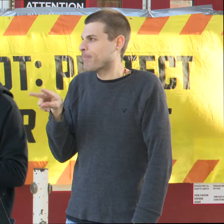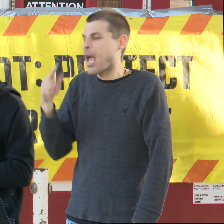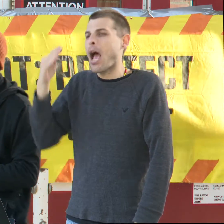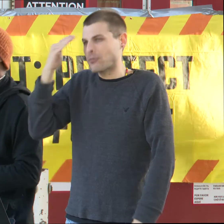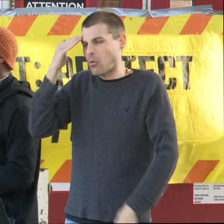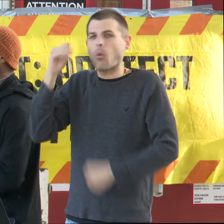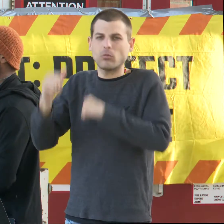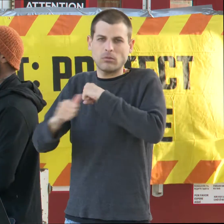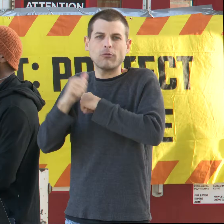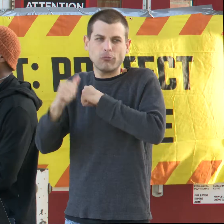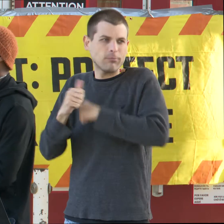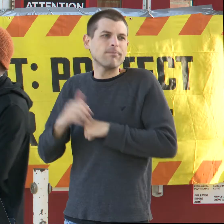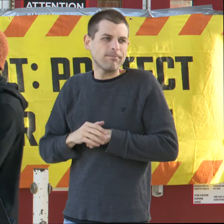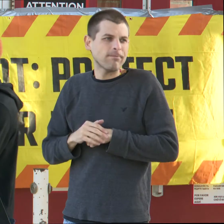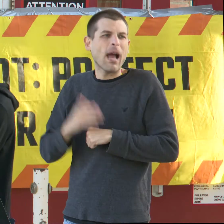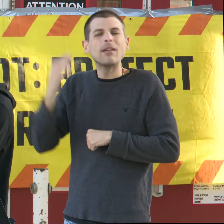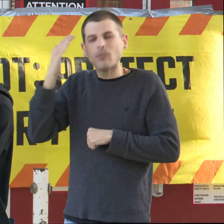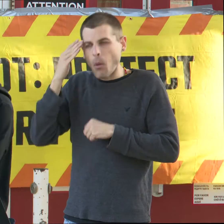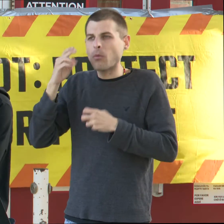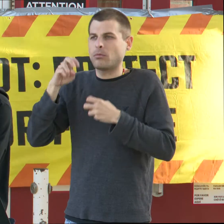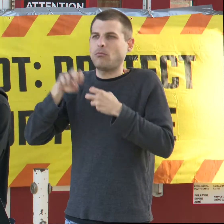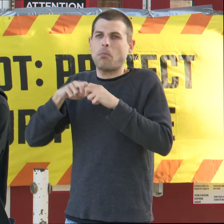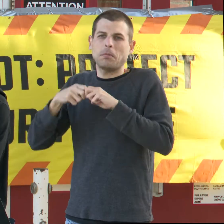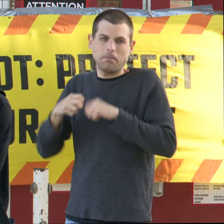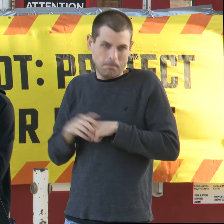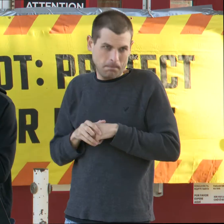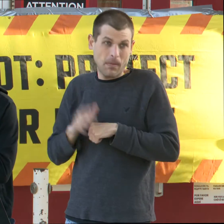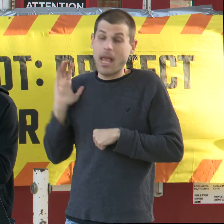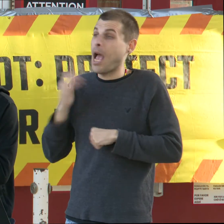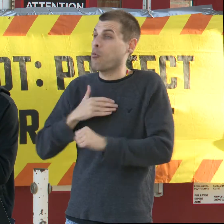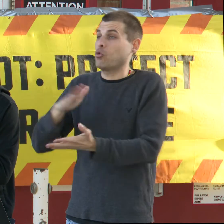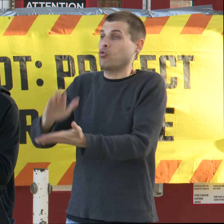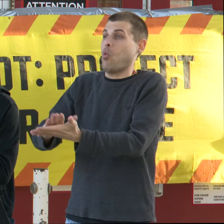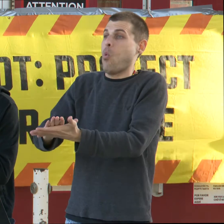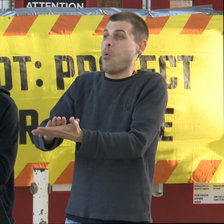We are in a school that claims to have the cleanest air quality